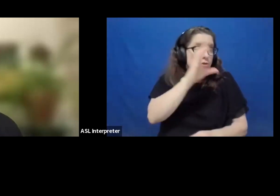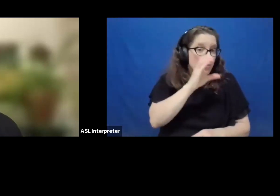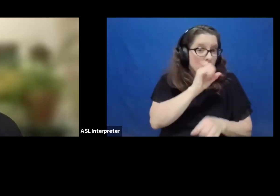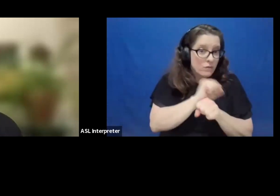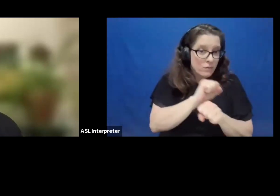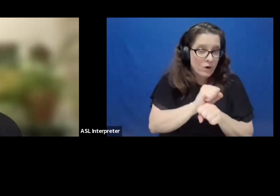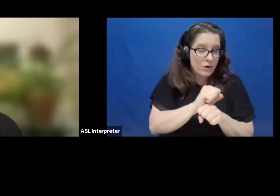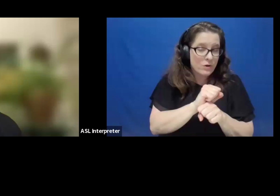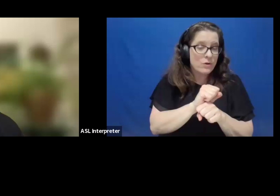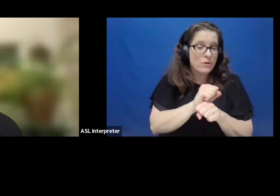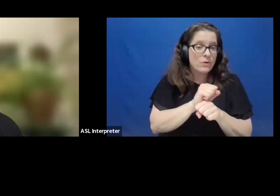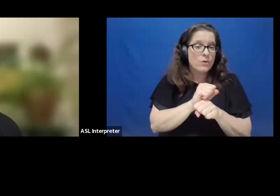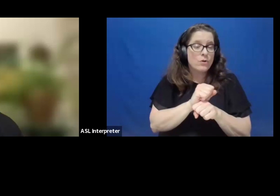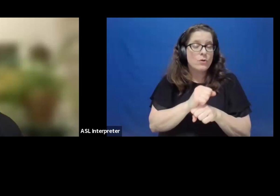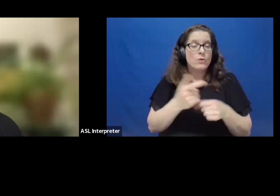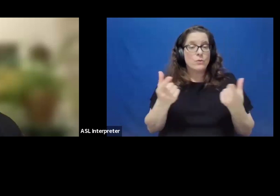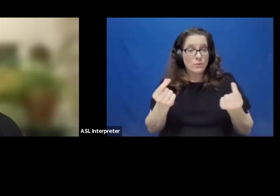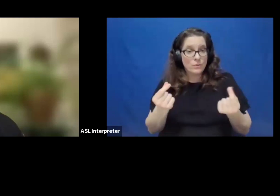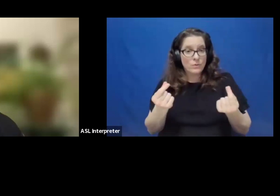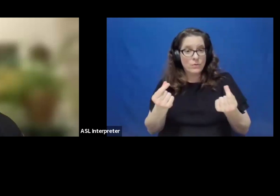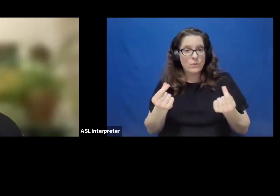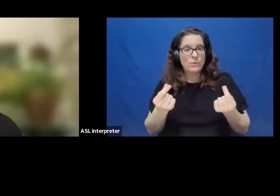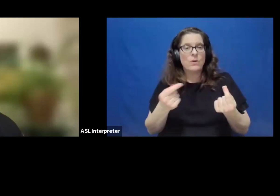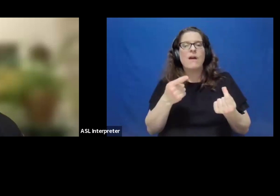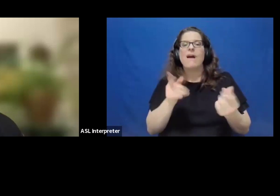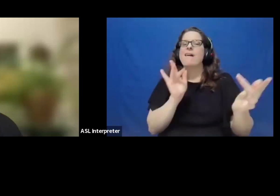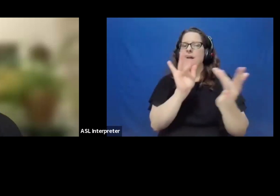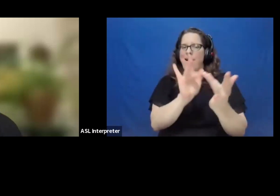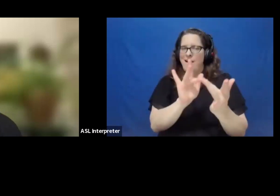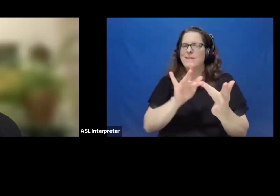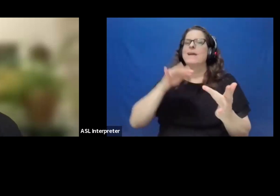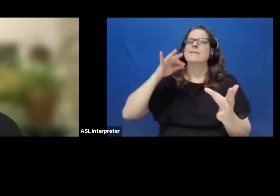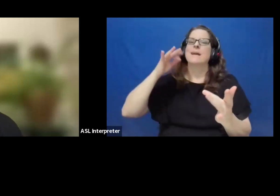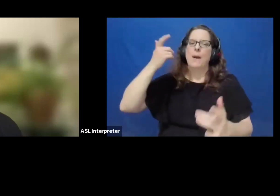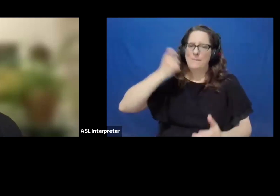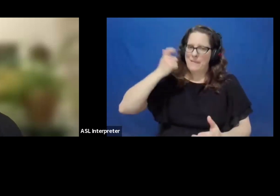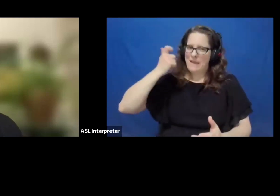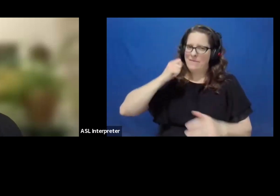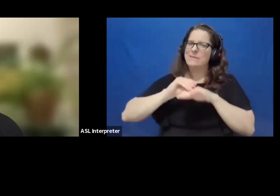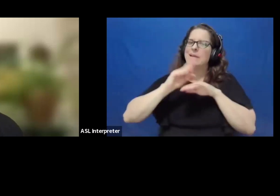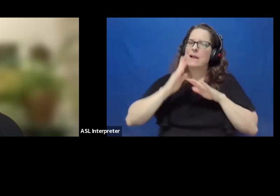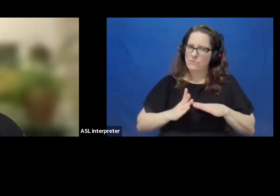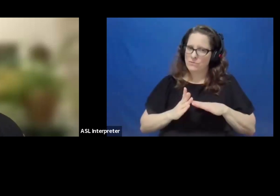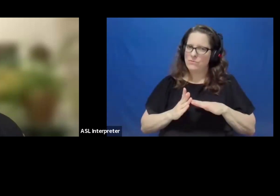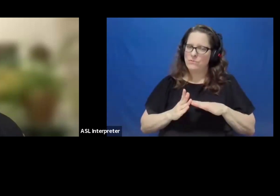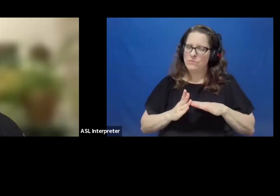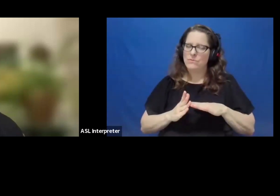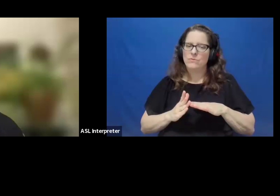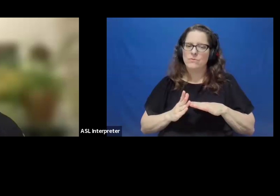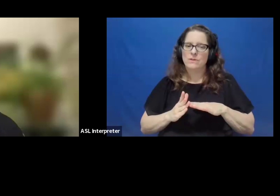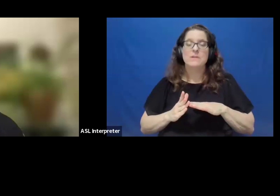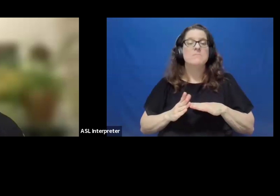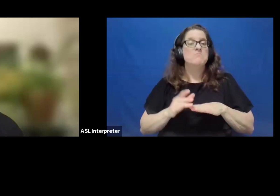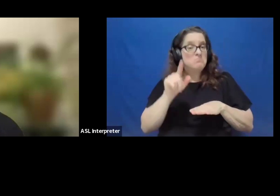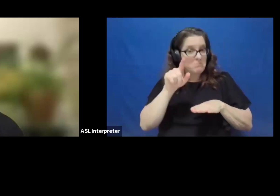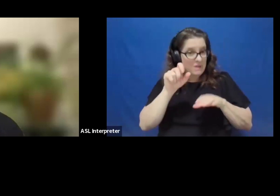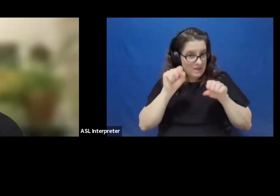is consult with a benefits counselor. You can get benefits counseling for